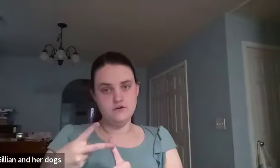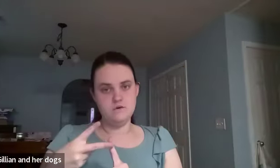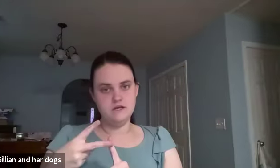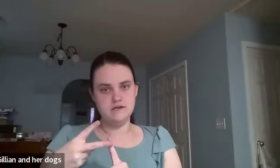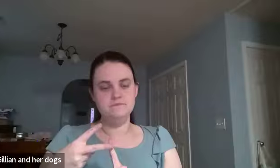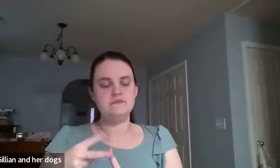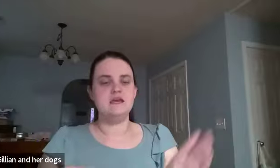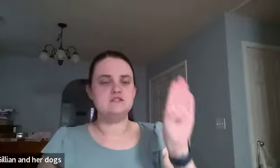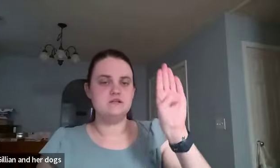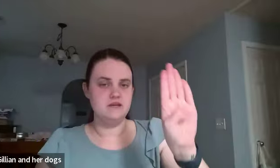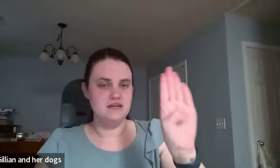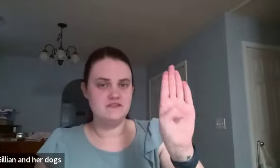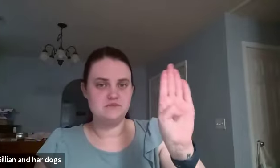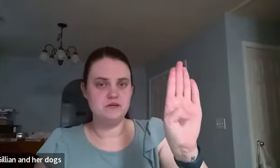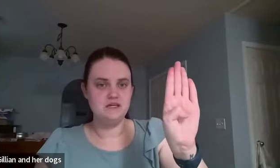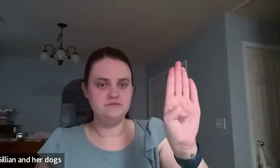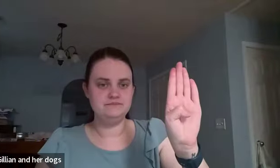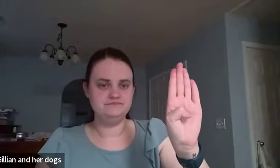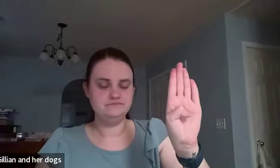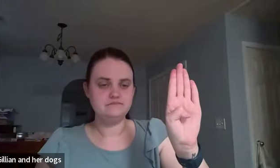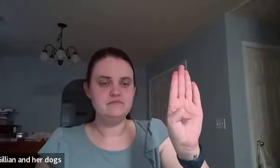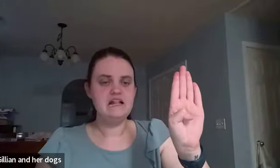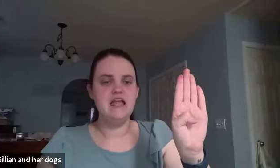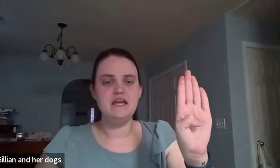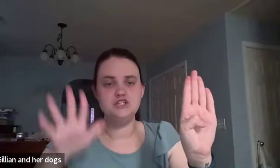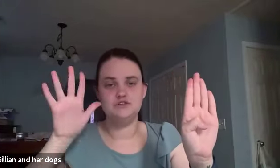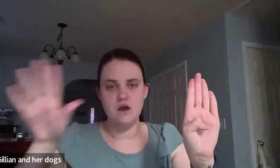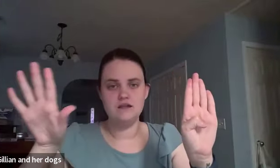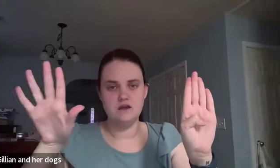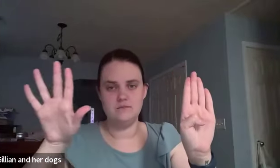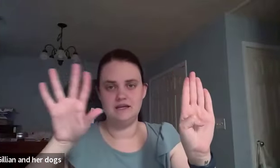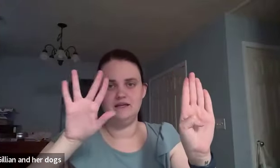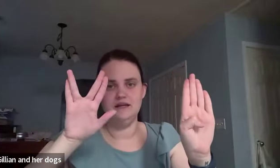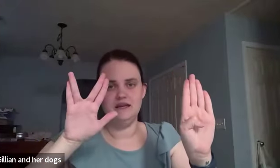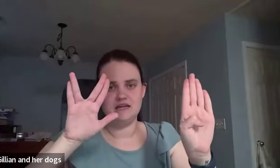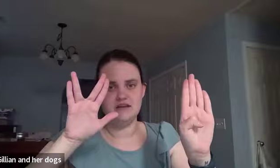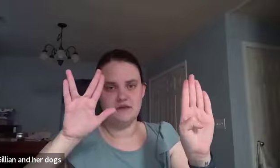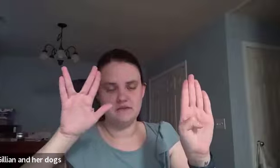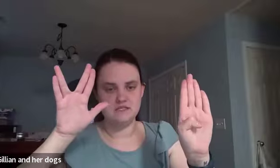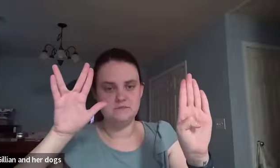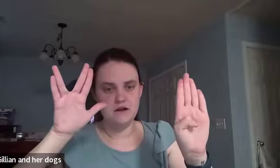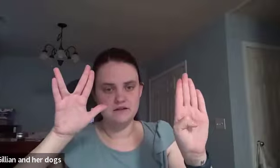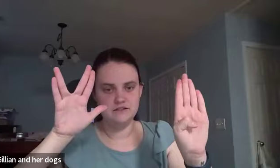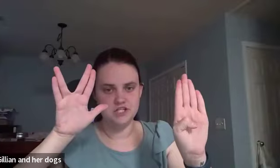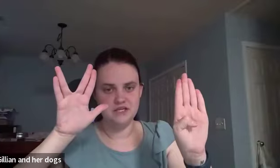other one is going to be again this bee, and your non-dominant is kind of in like that spot